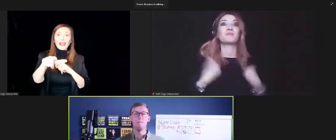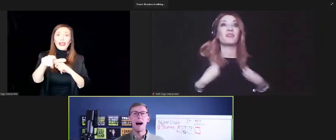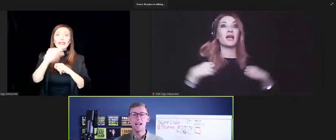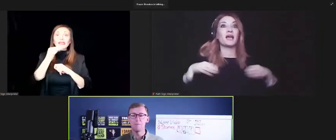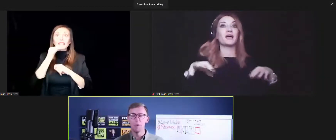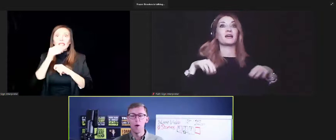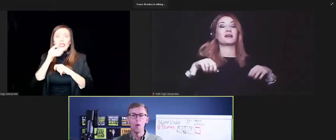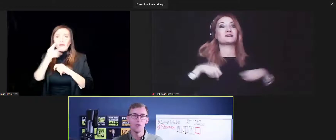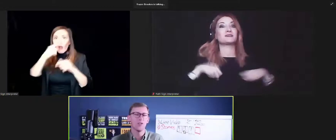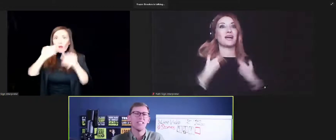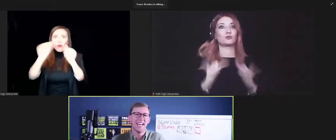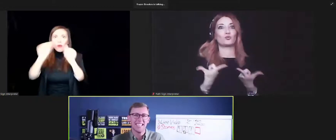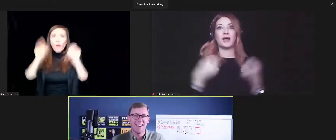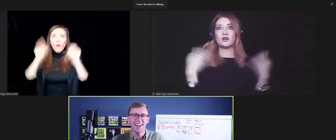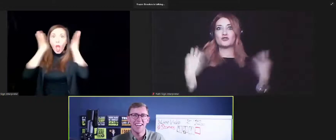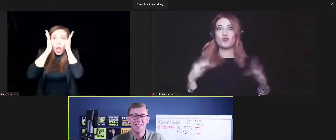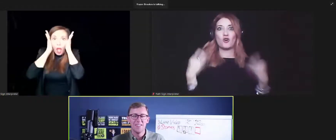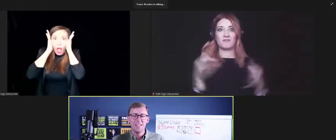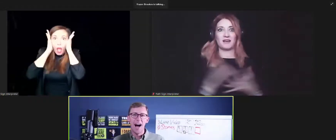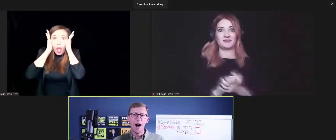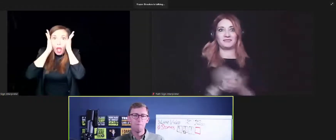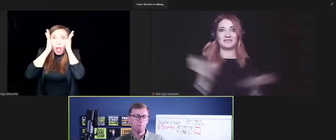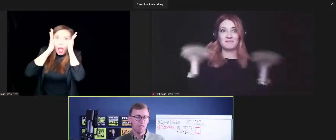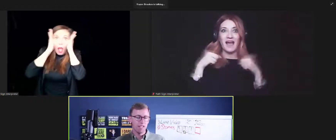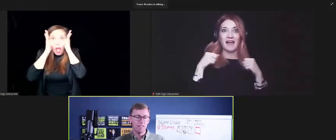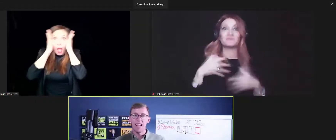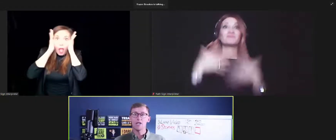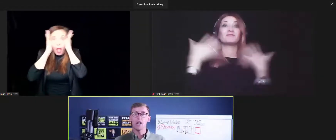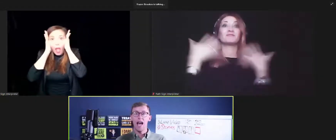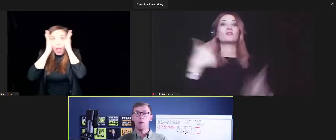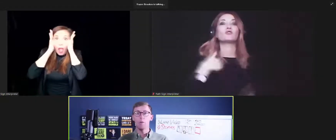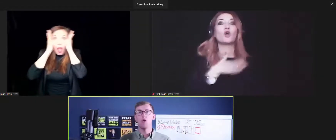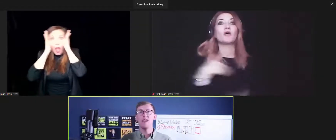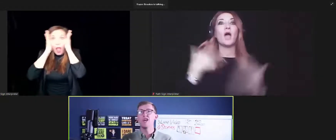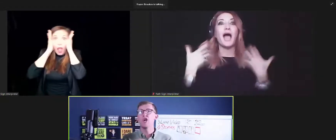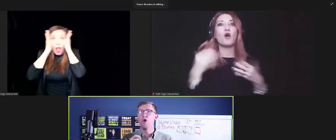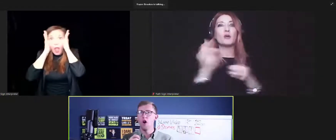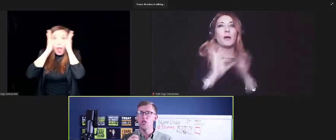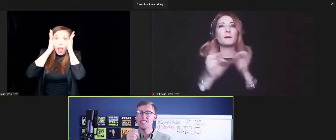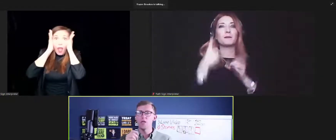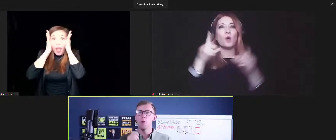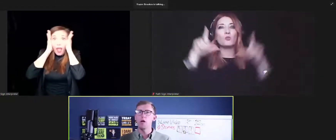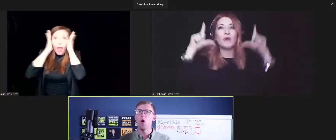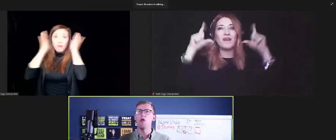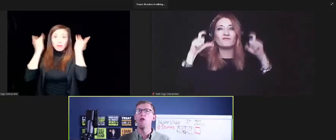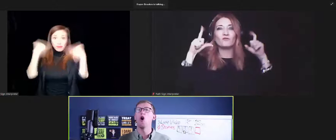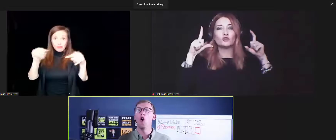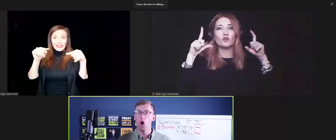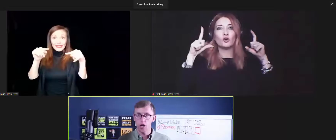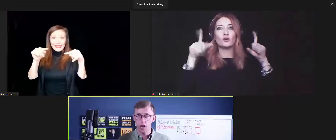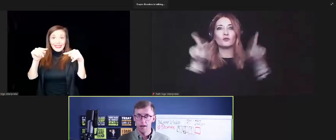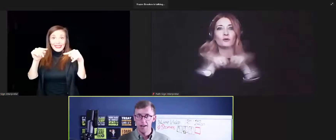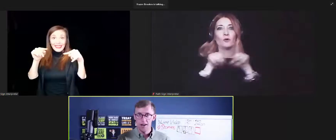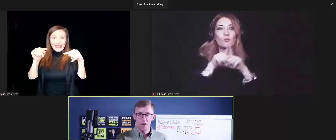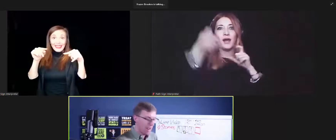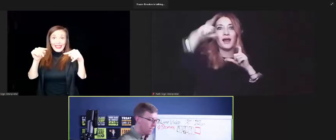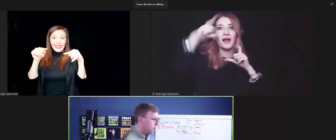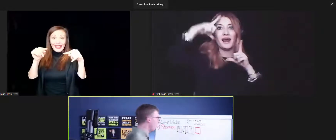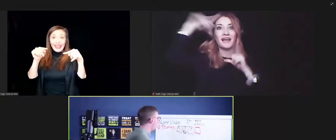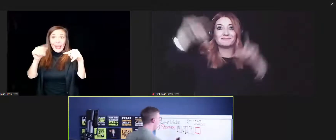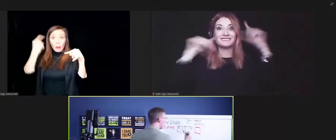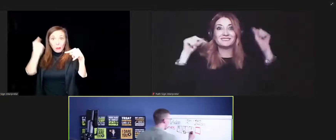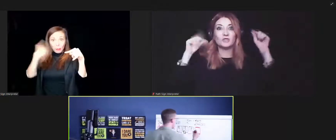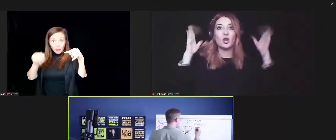Right? Mind blown, something like that, right? That's going to help create curiosity. That's what we call the hook, right?